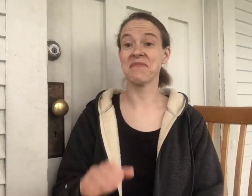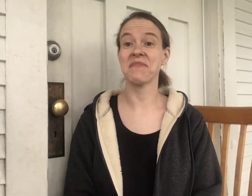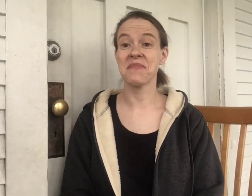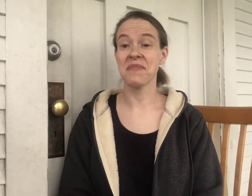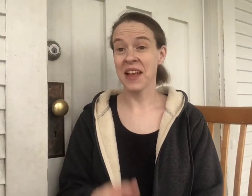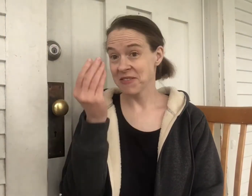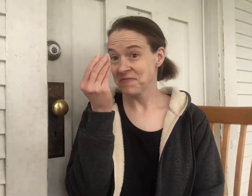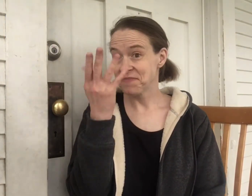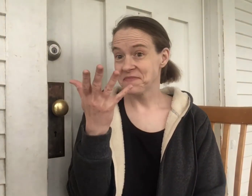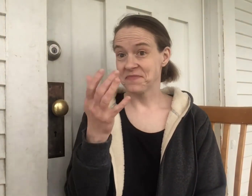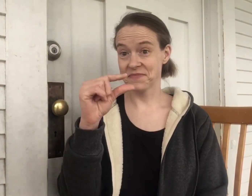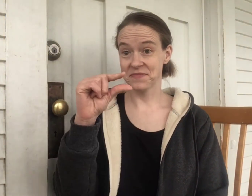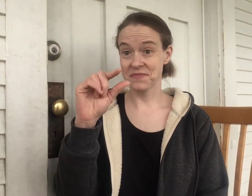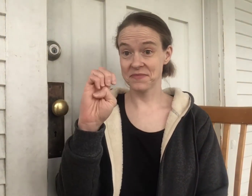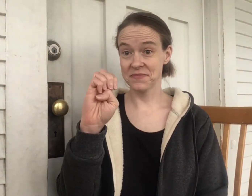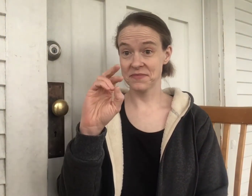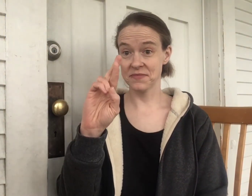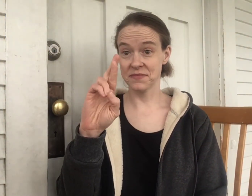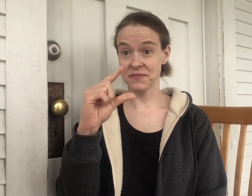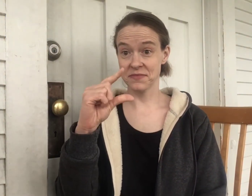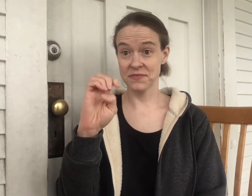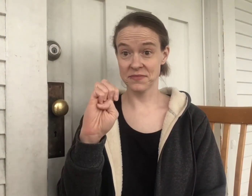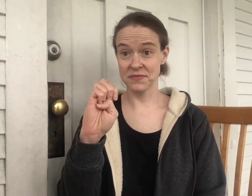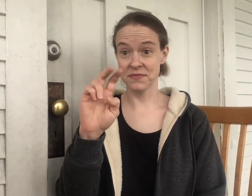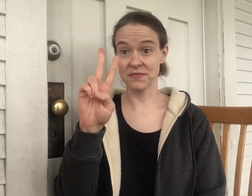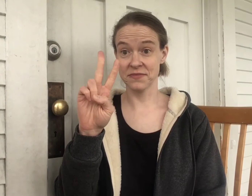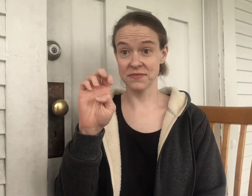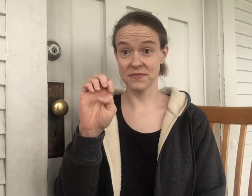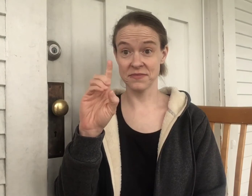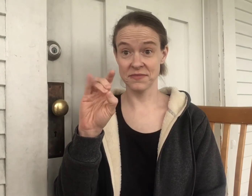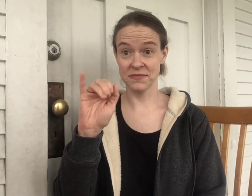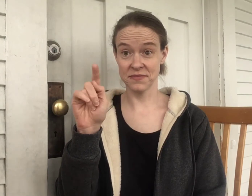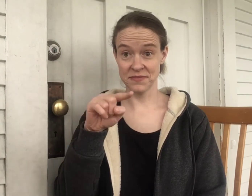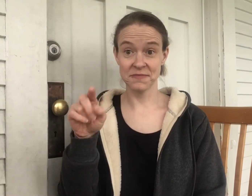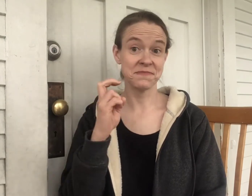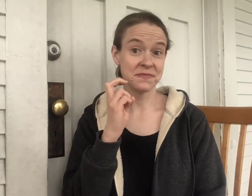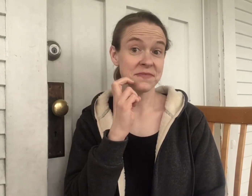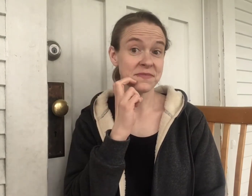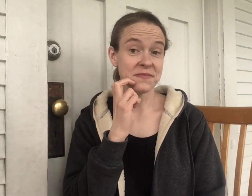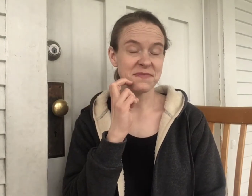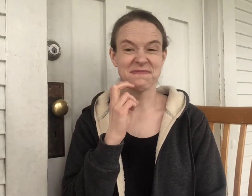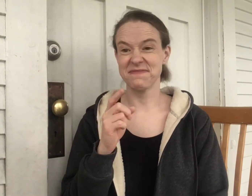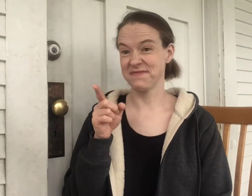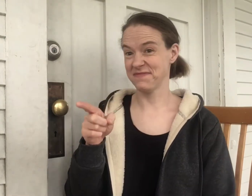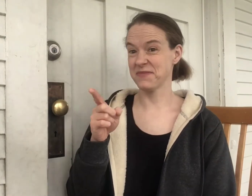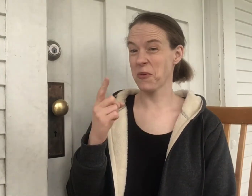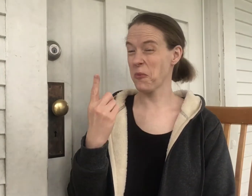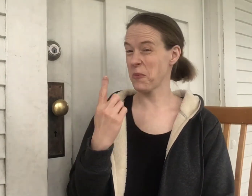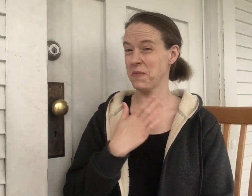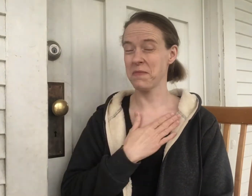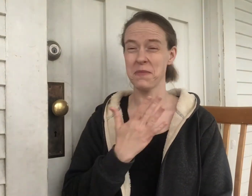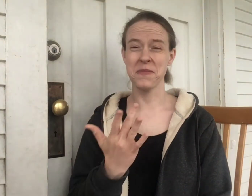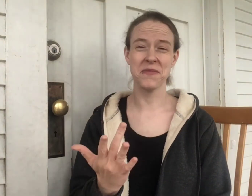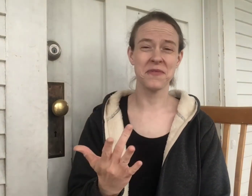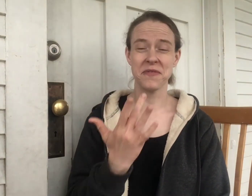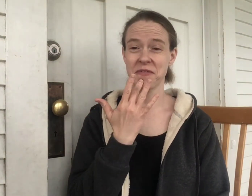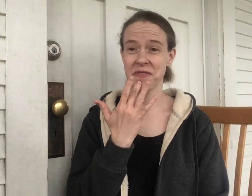Hi, I want to let you know that George Veditz is one of my